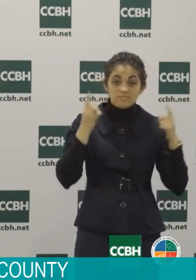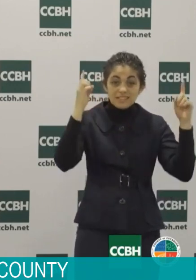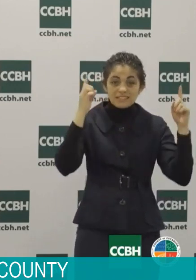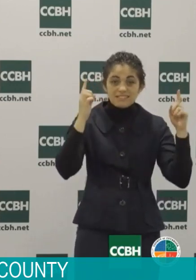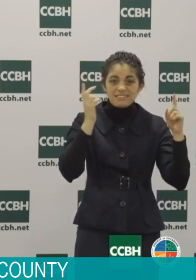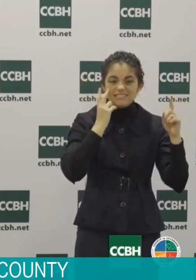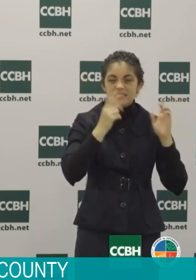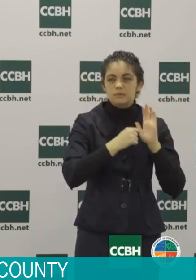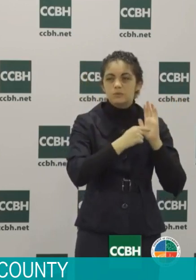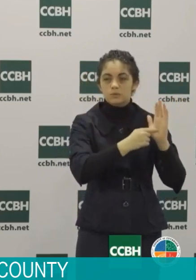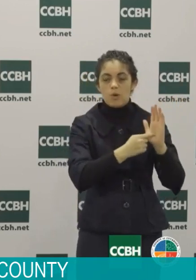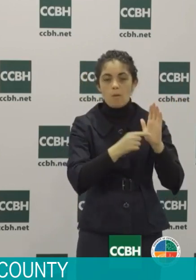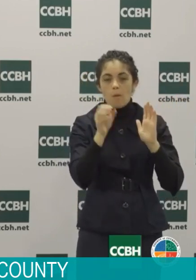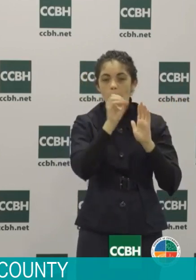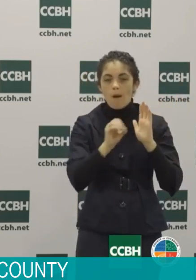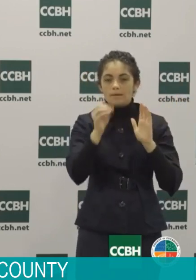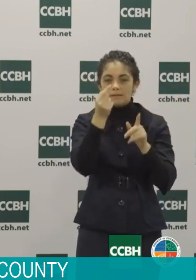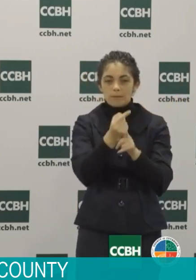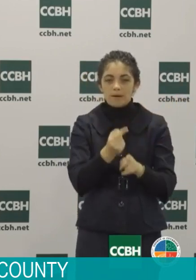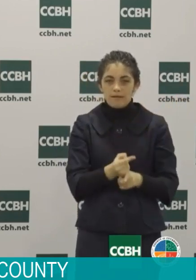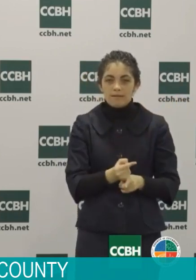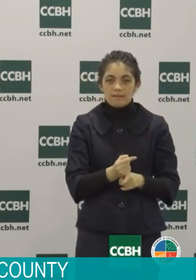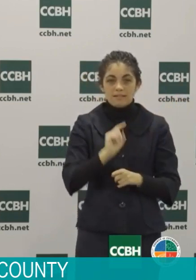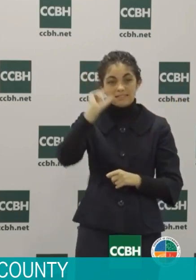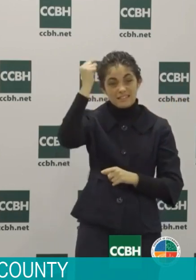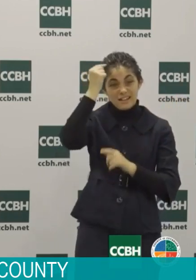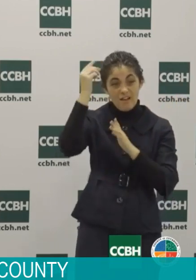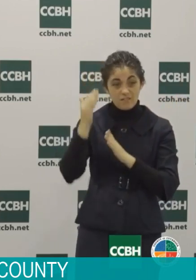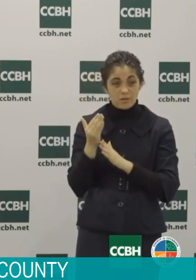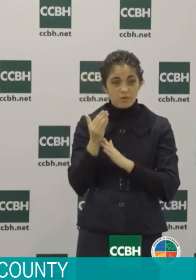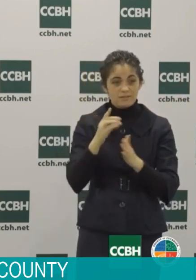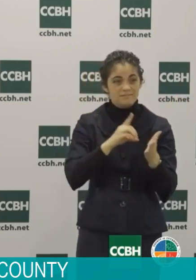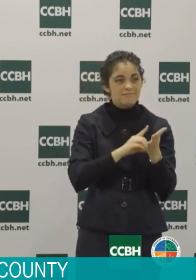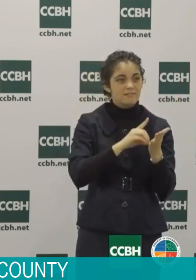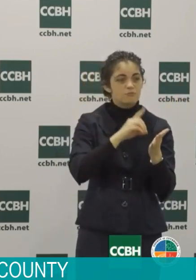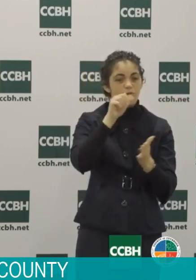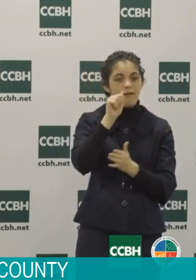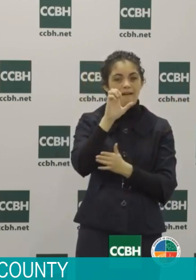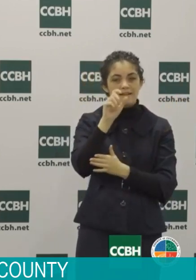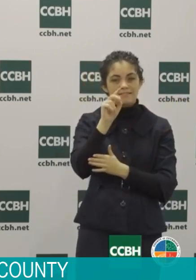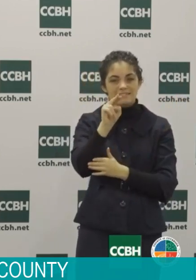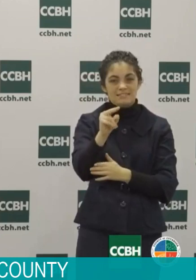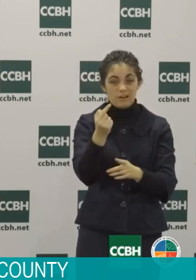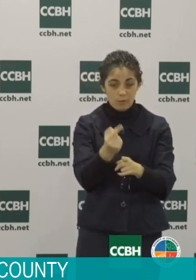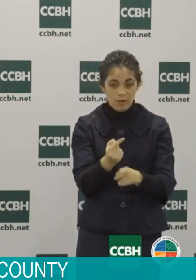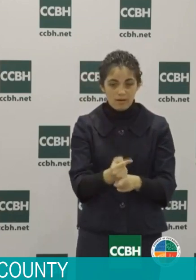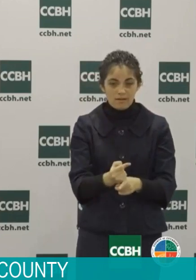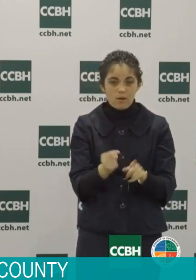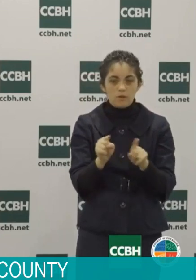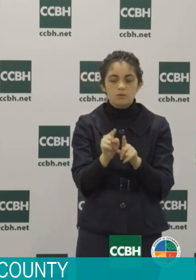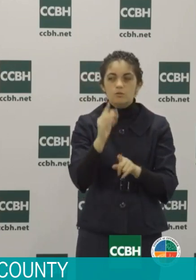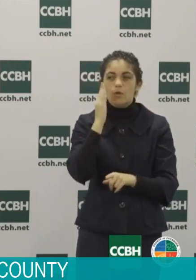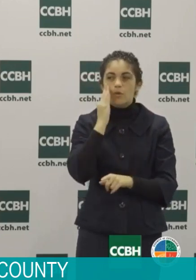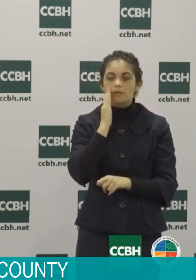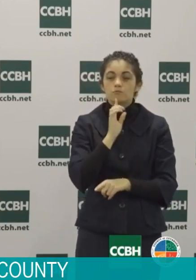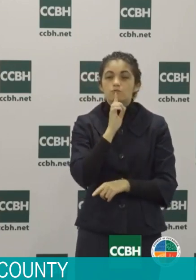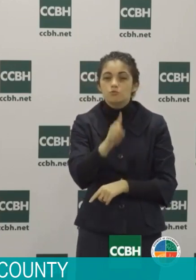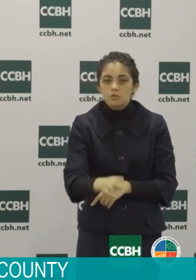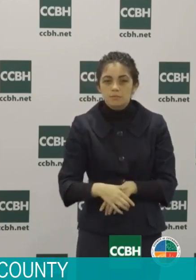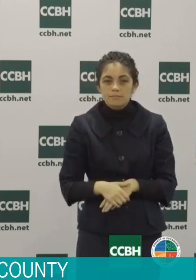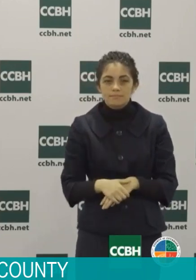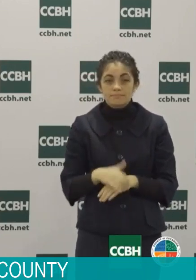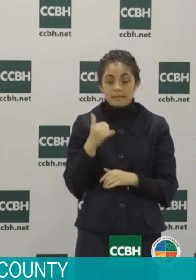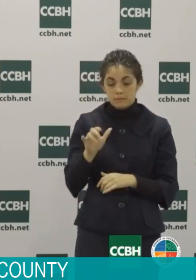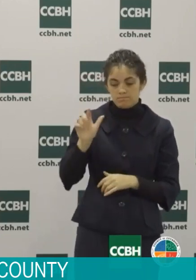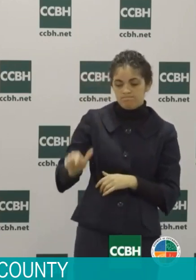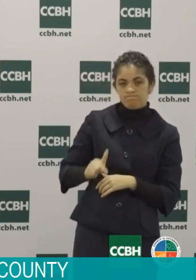to the nation that Ohio did things right, that Governor DeWine and Dr. Acton led us down the right path, and we know that to be true. So with that,